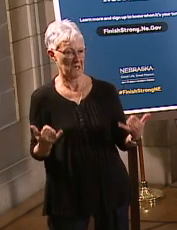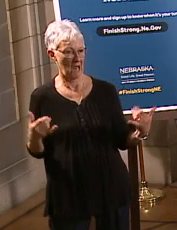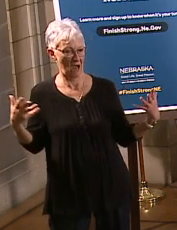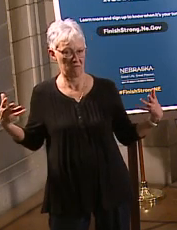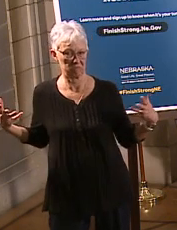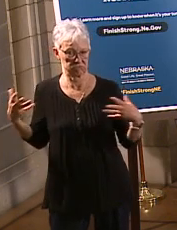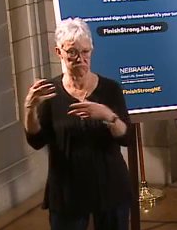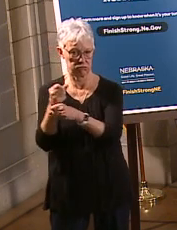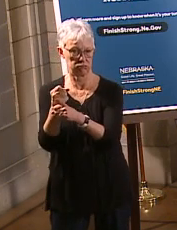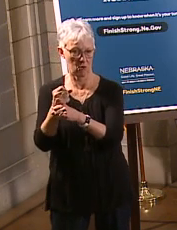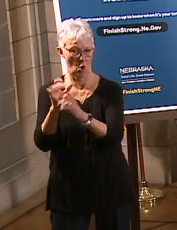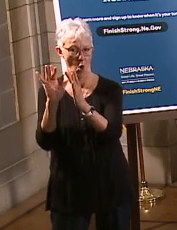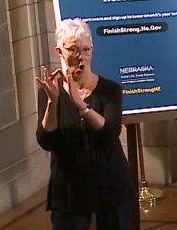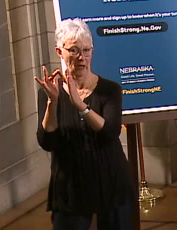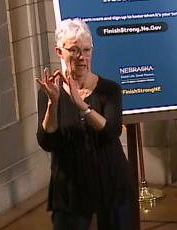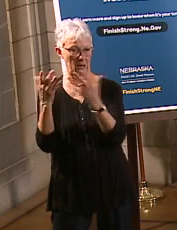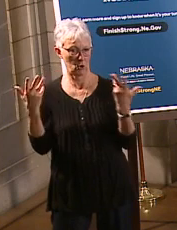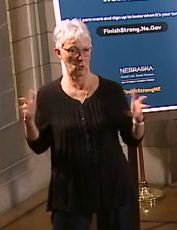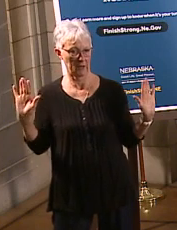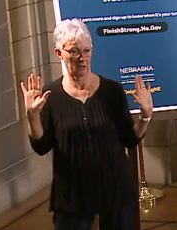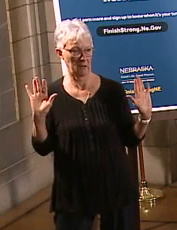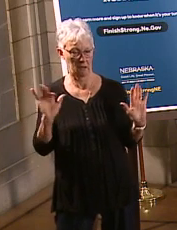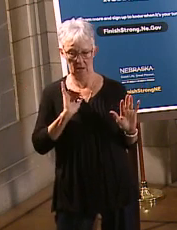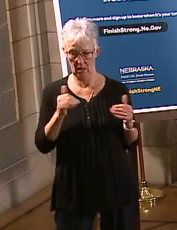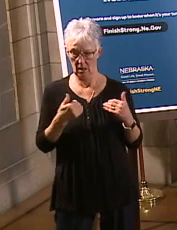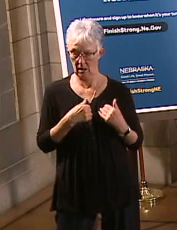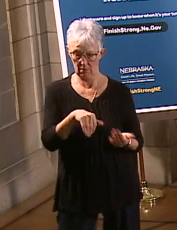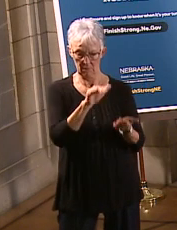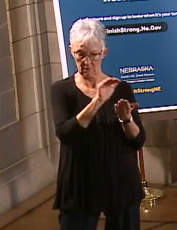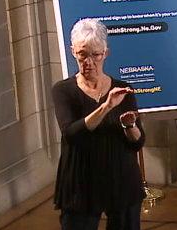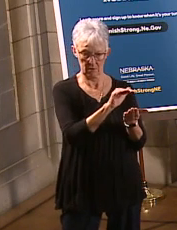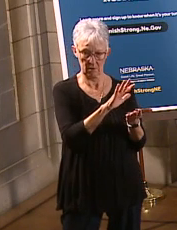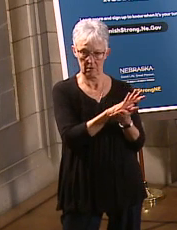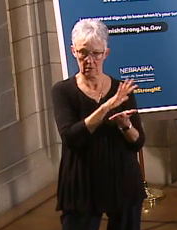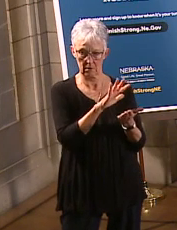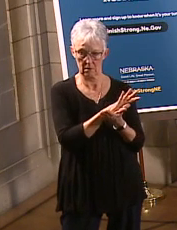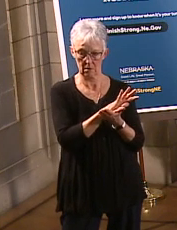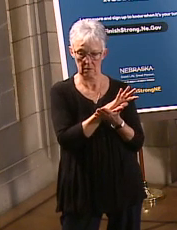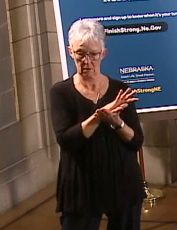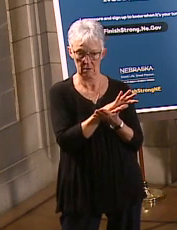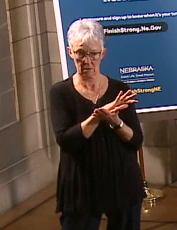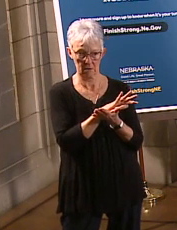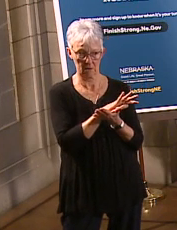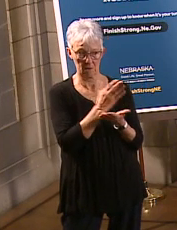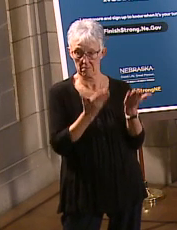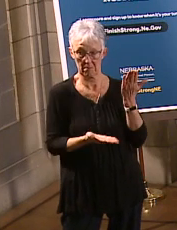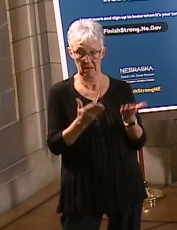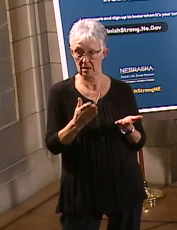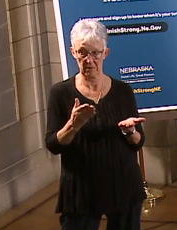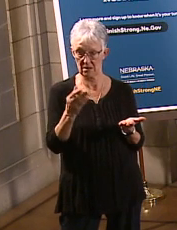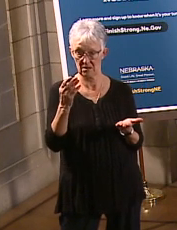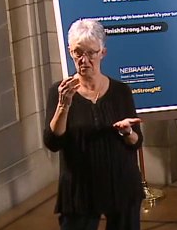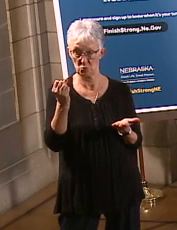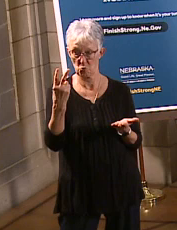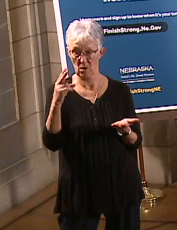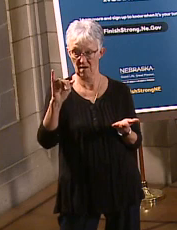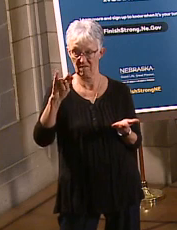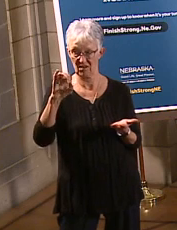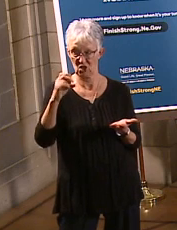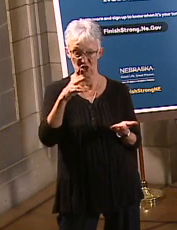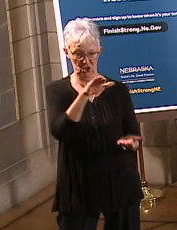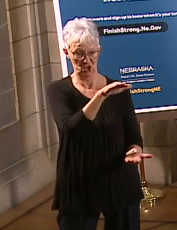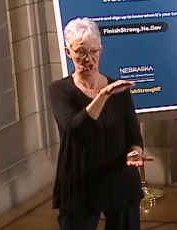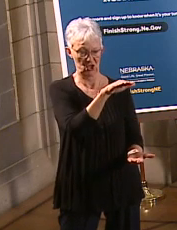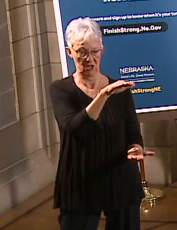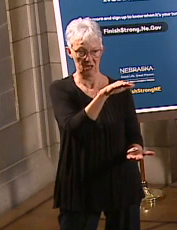process. I would have a stack of papers that was a good foot thick that